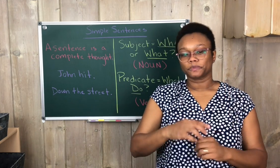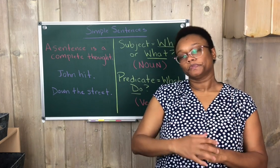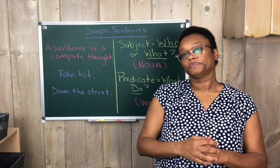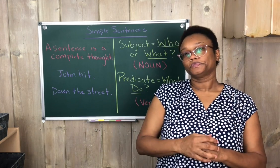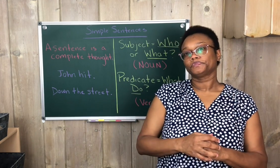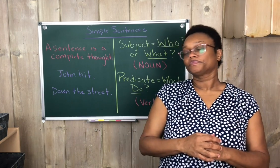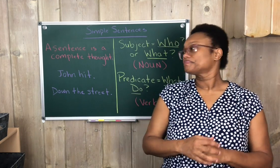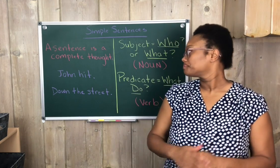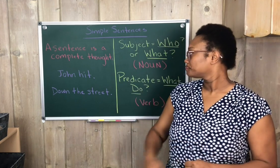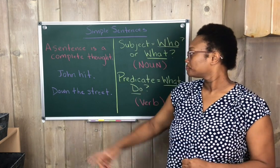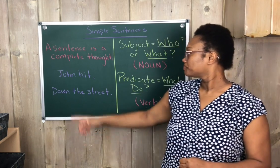For example,